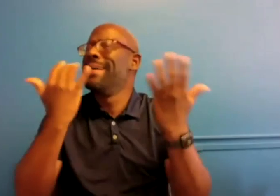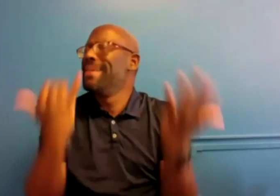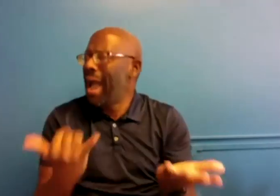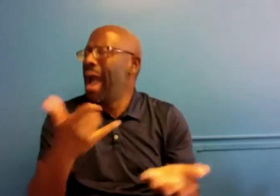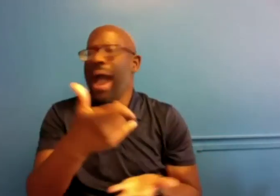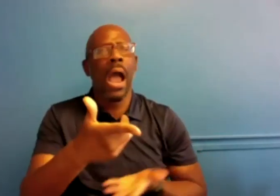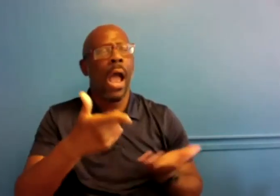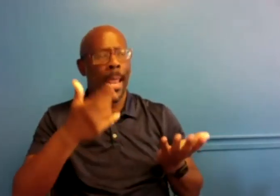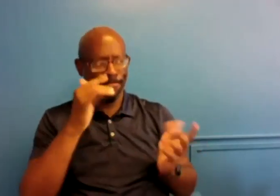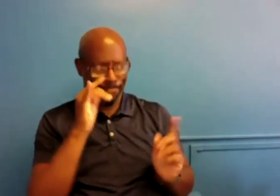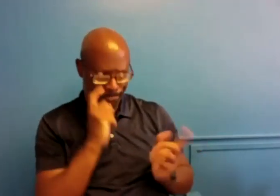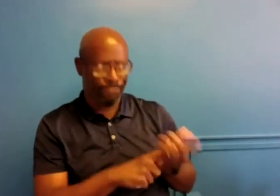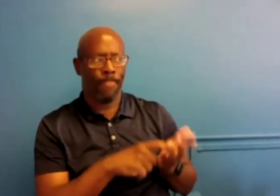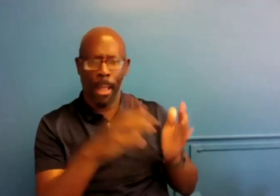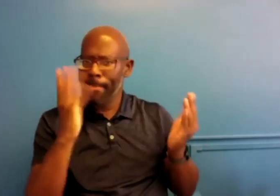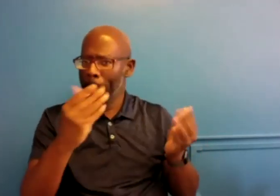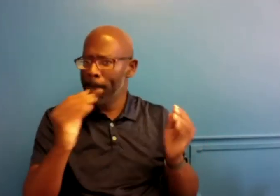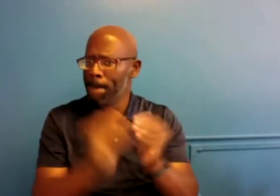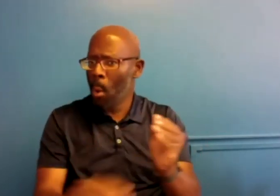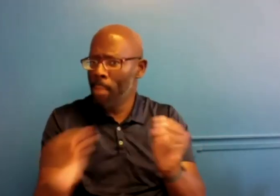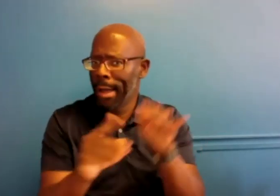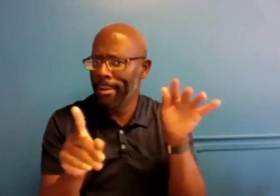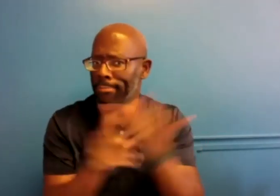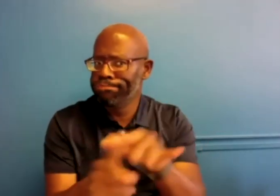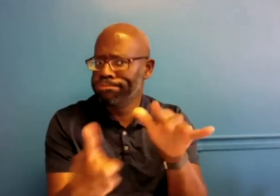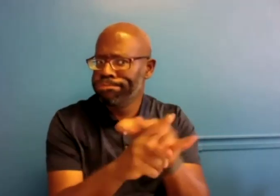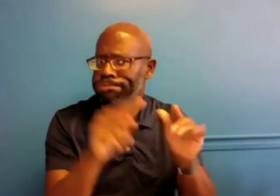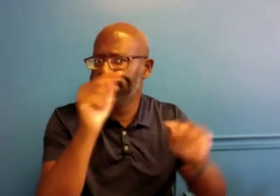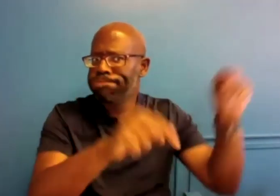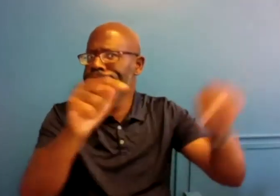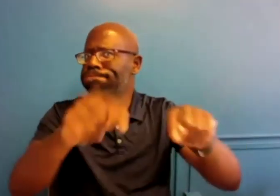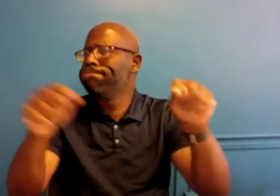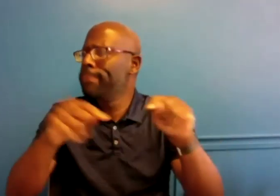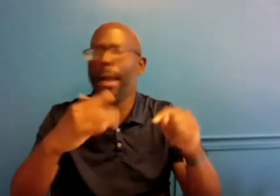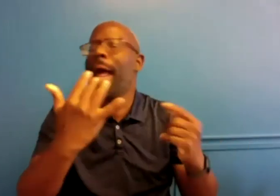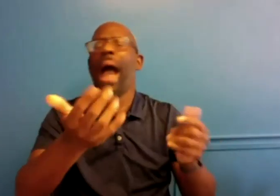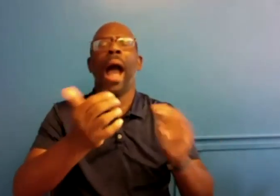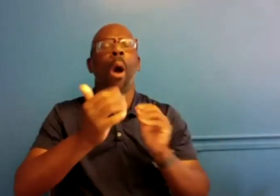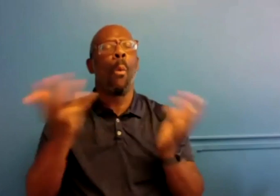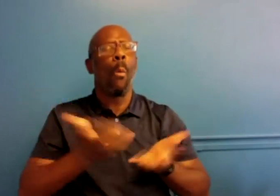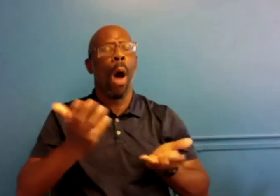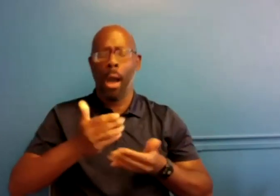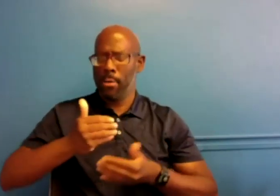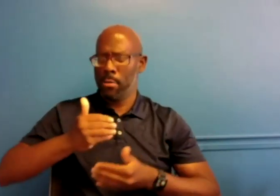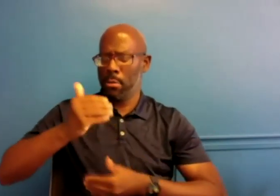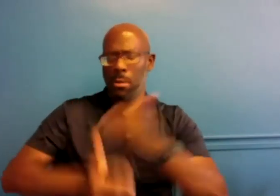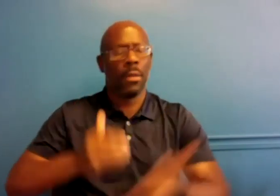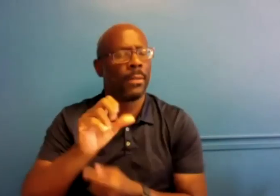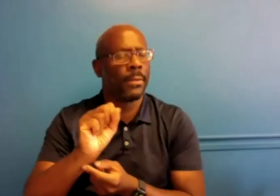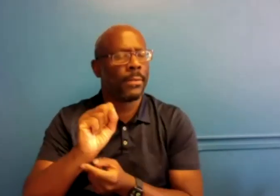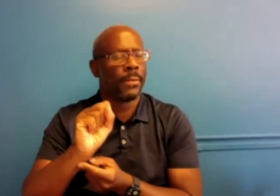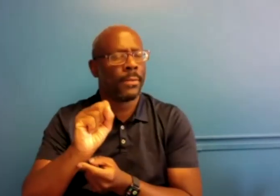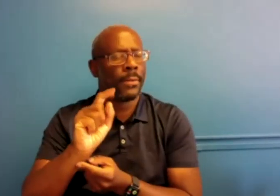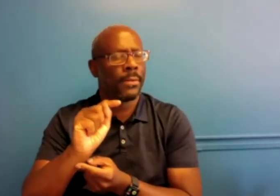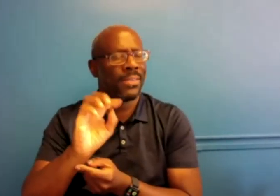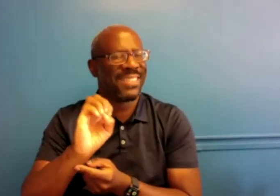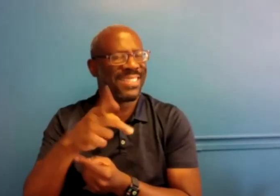even though they've made it all the way through their education. But what steps do schools need to be held